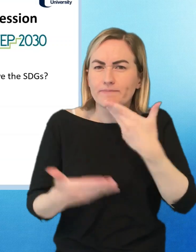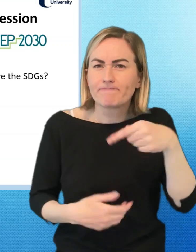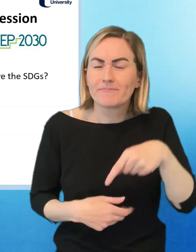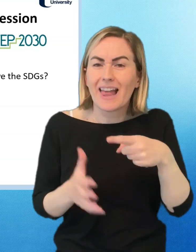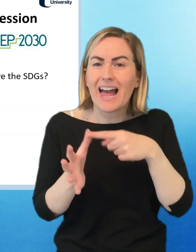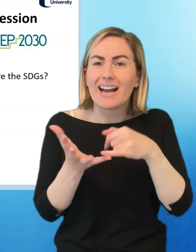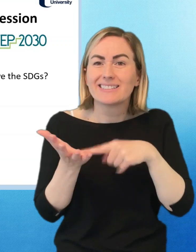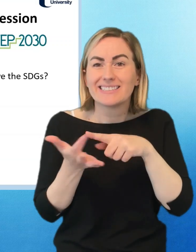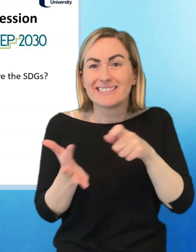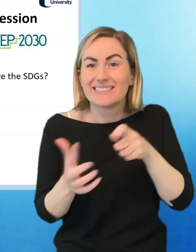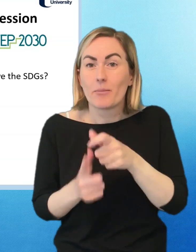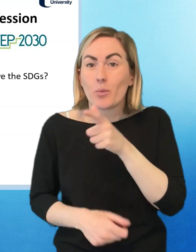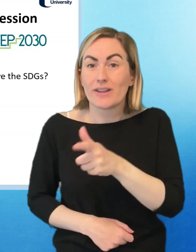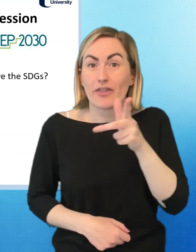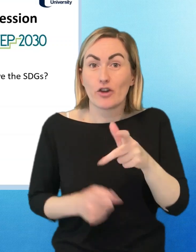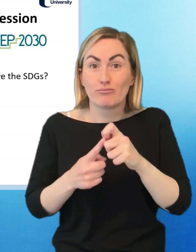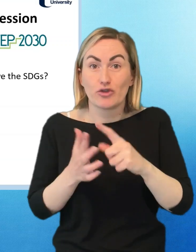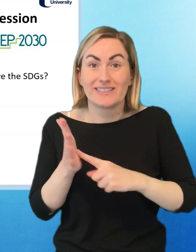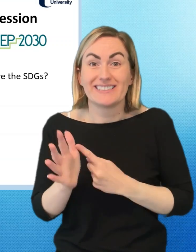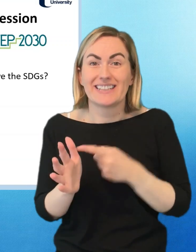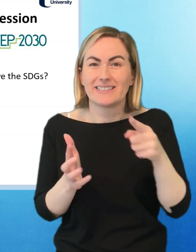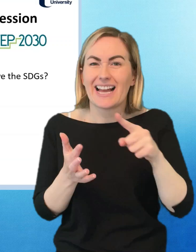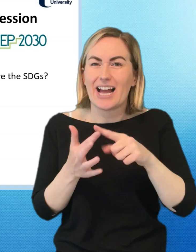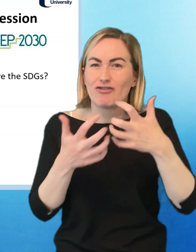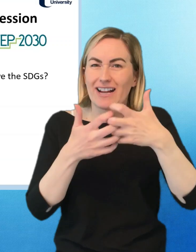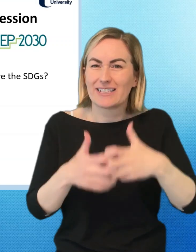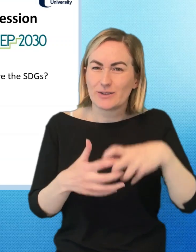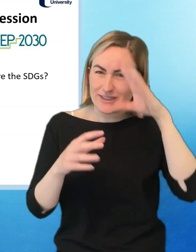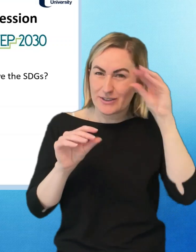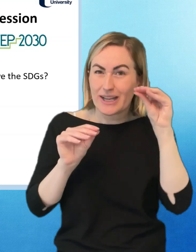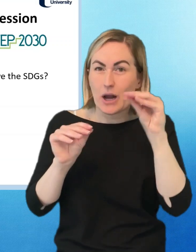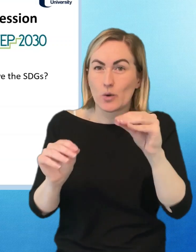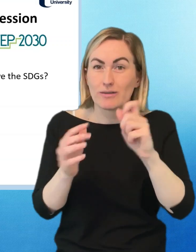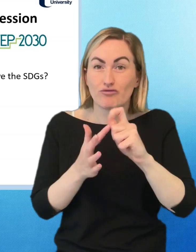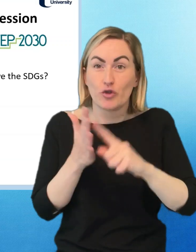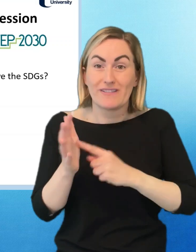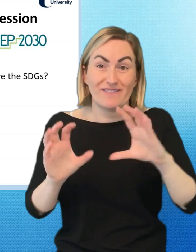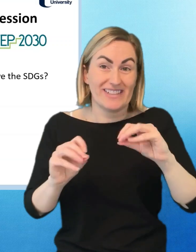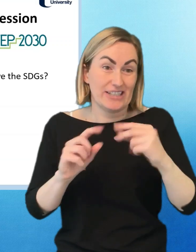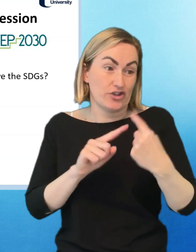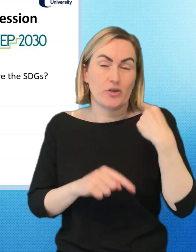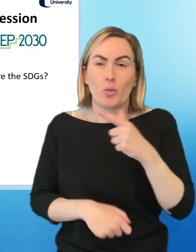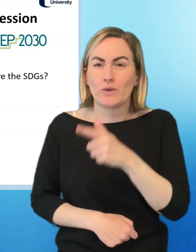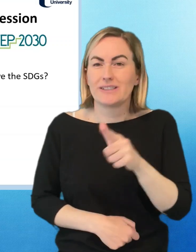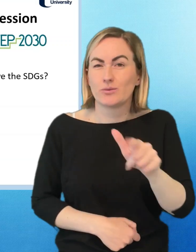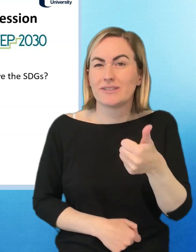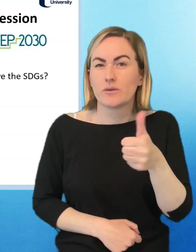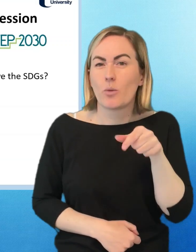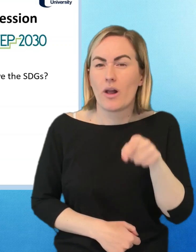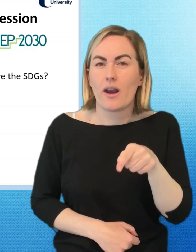A-STEP 2030 project, which was an Erasmus Plus engineering education project completed in 2021.